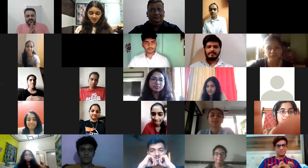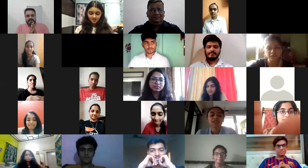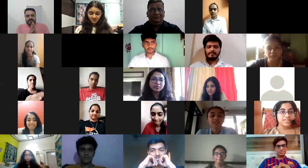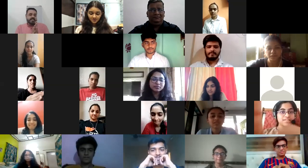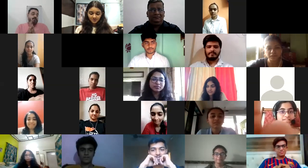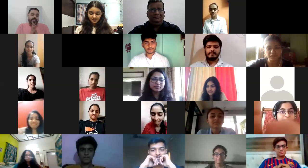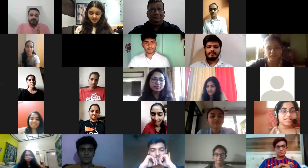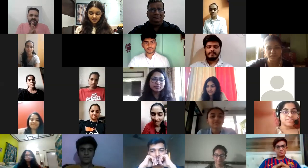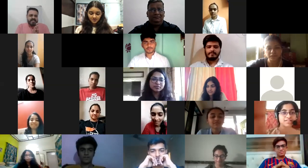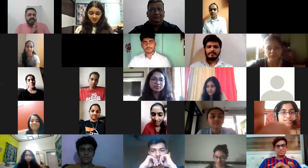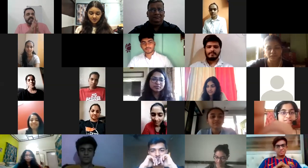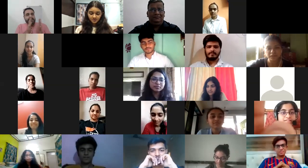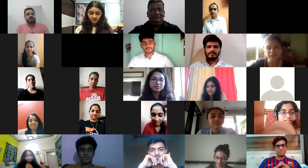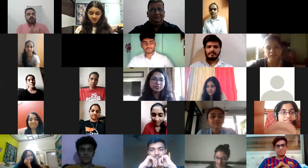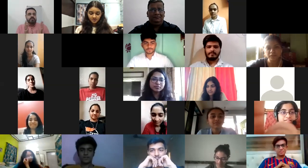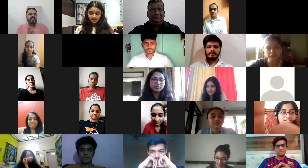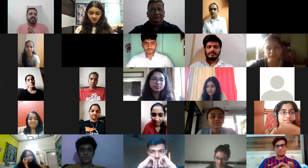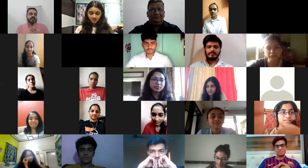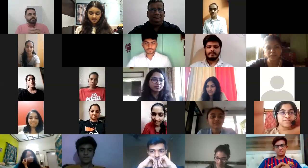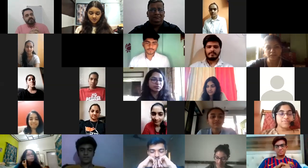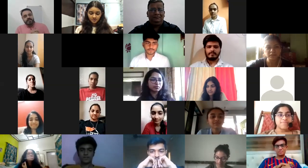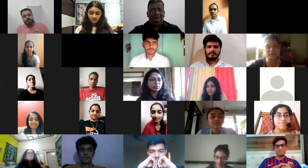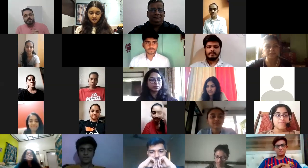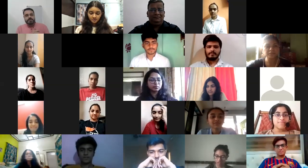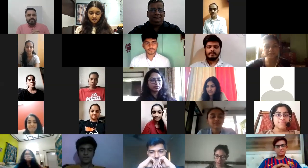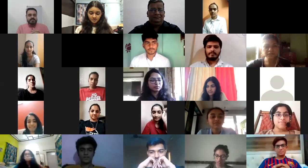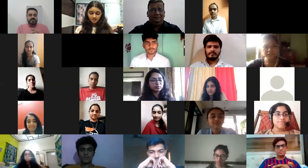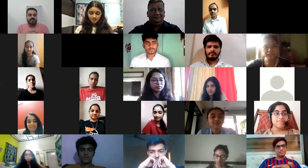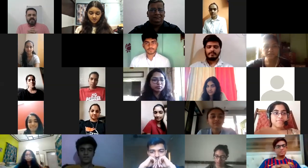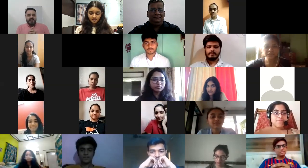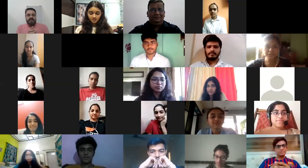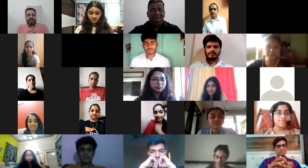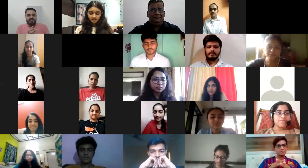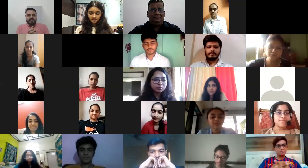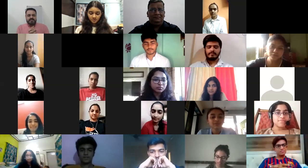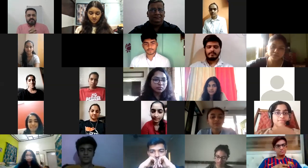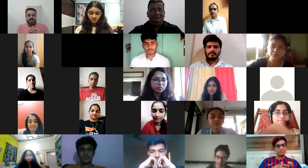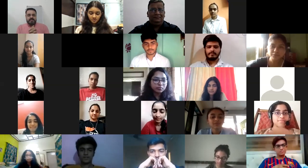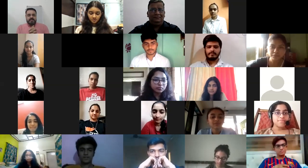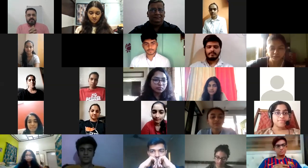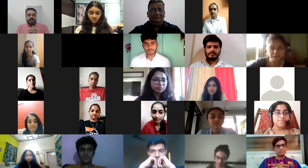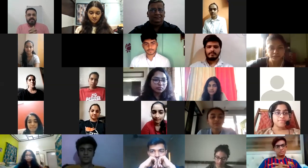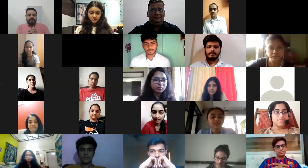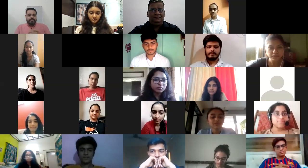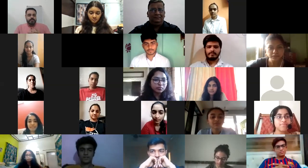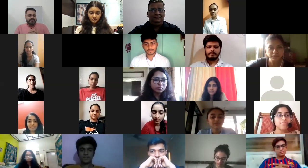so this is what I want to say, that it keeps evolving and then we keep having new signs. And every time we do this